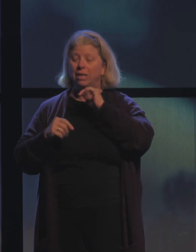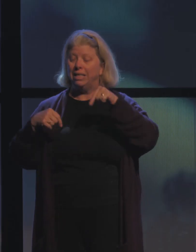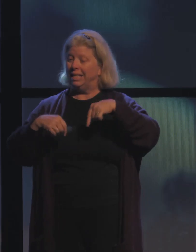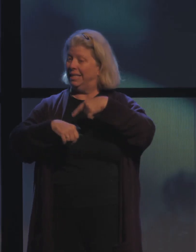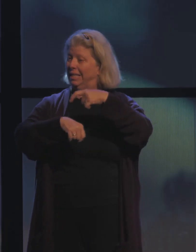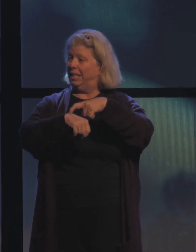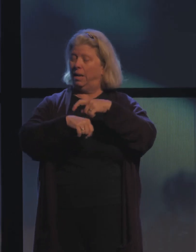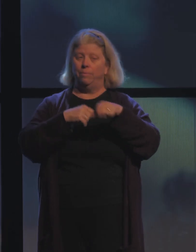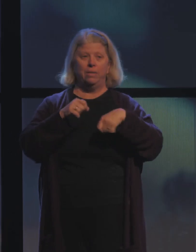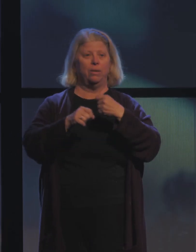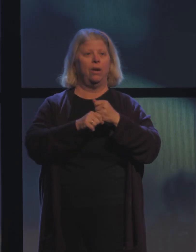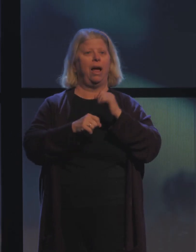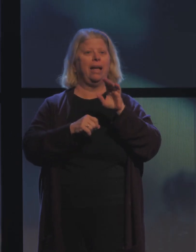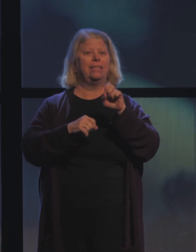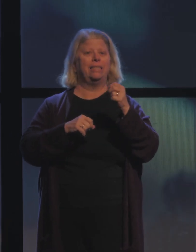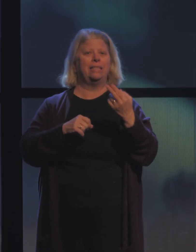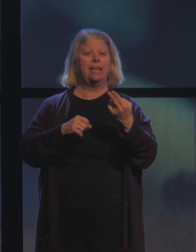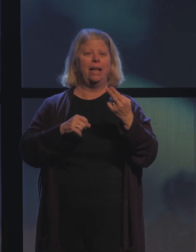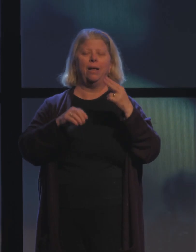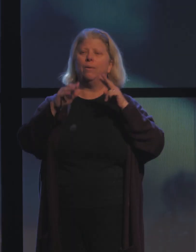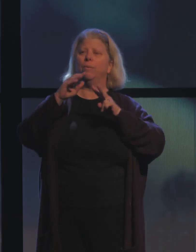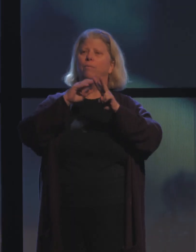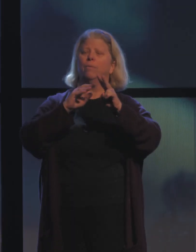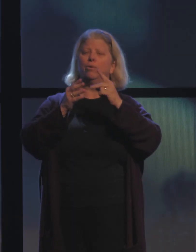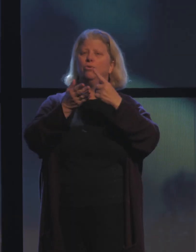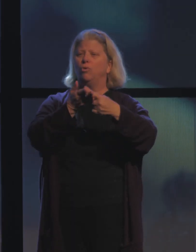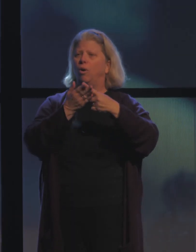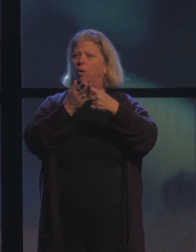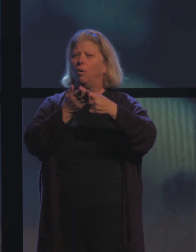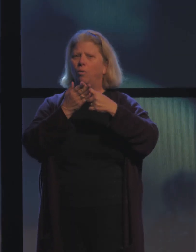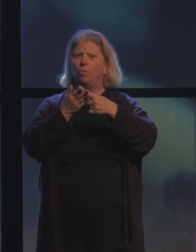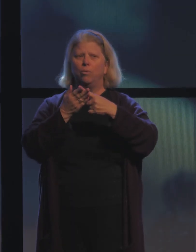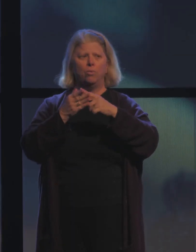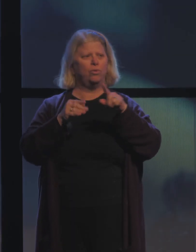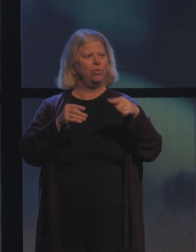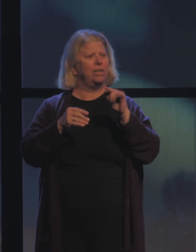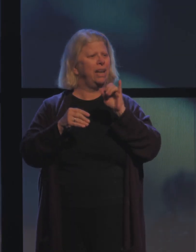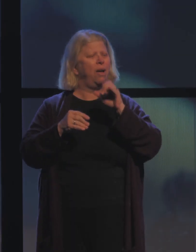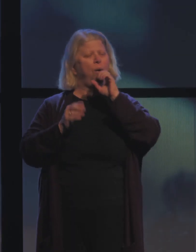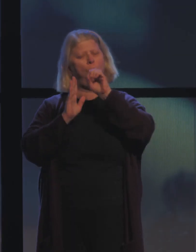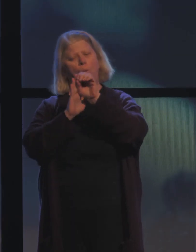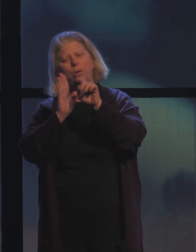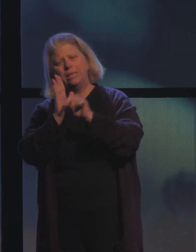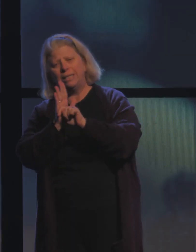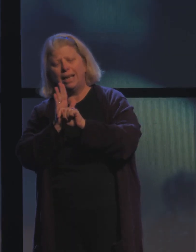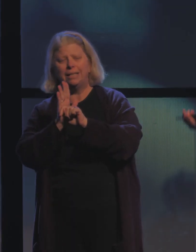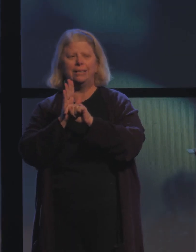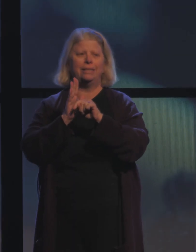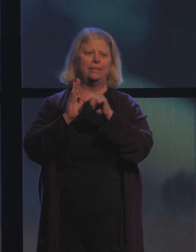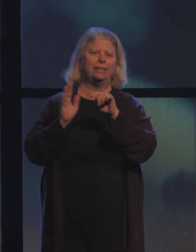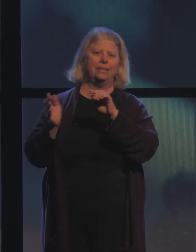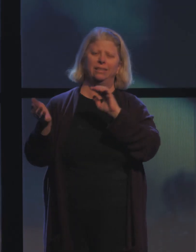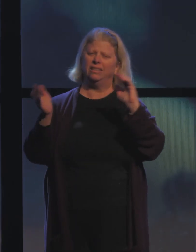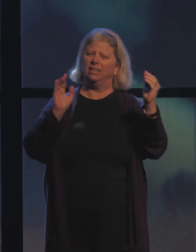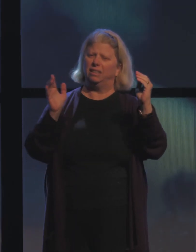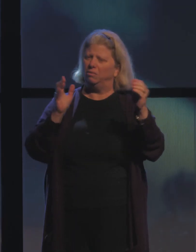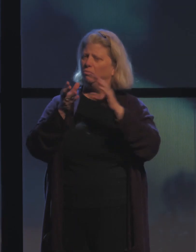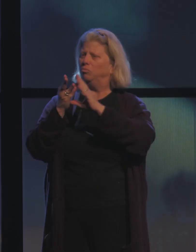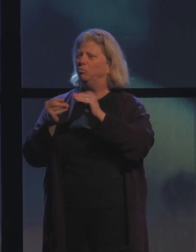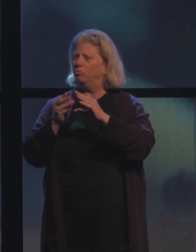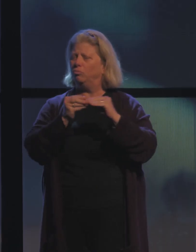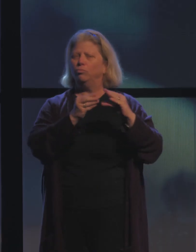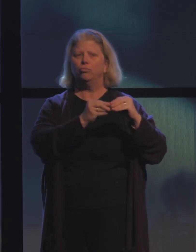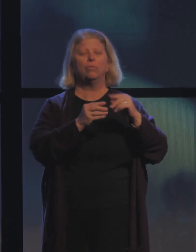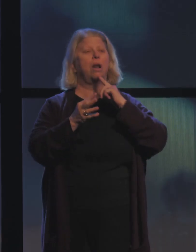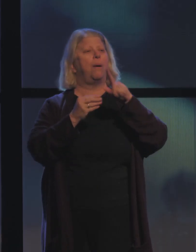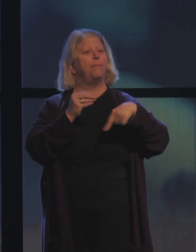you know, in Isaiah, there's a lot of prophetic talk. Prophetic talk is just kind of Old Testament kind of analogies of maybe